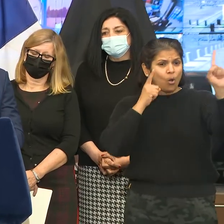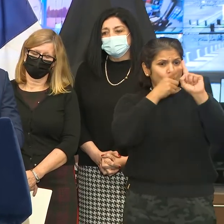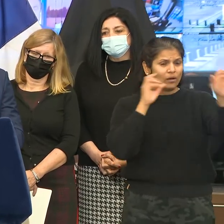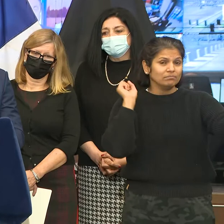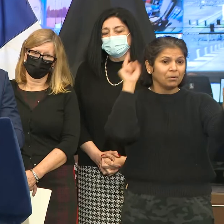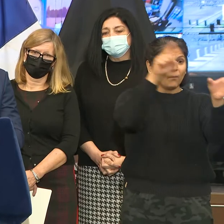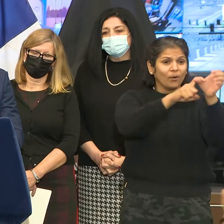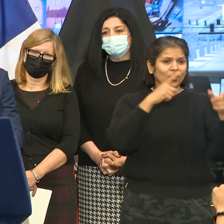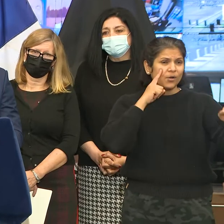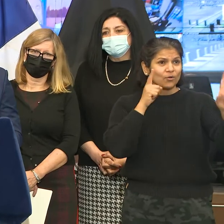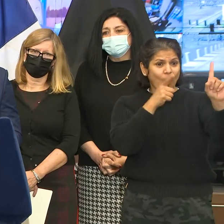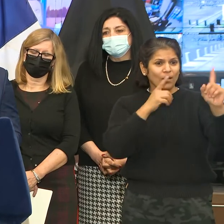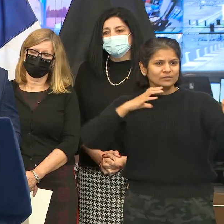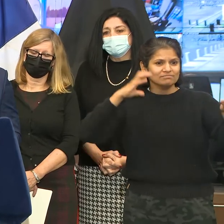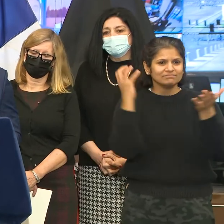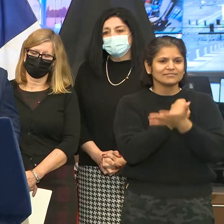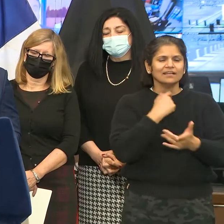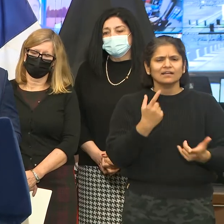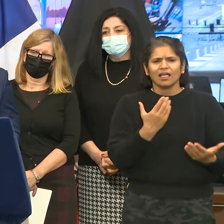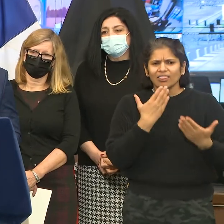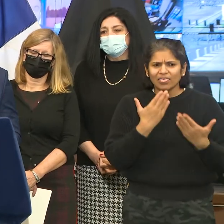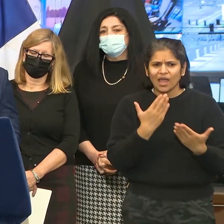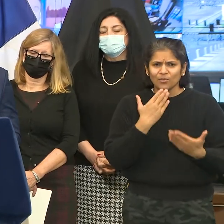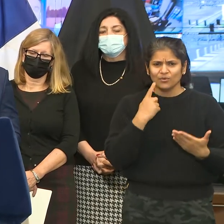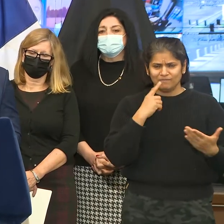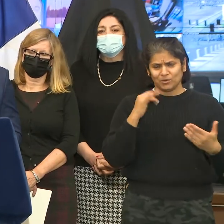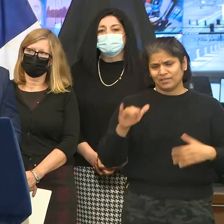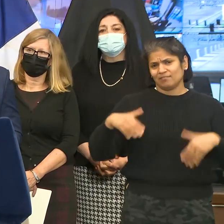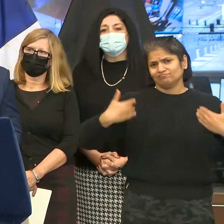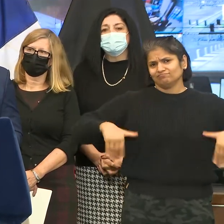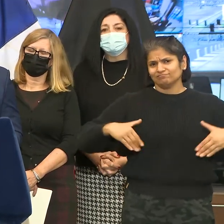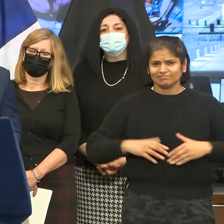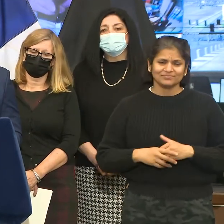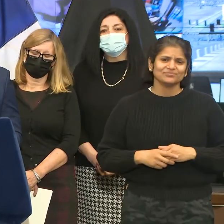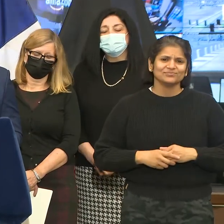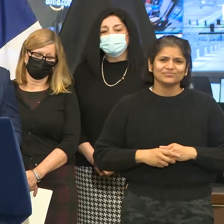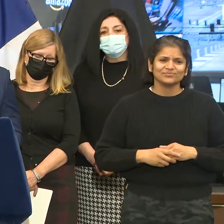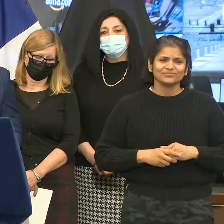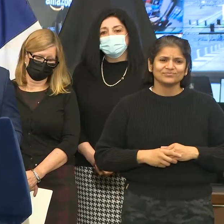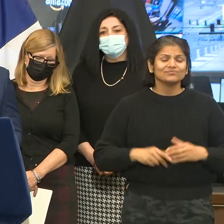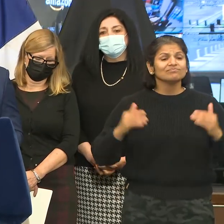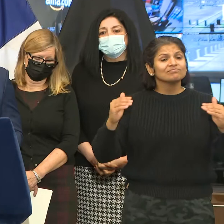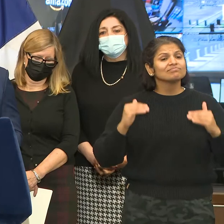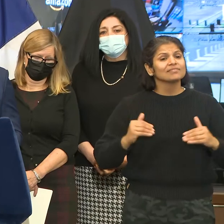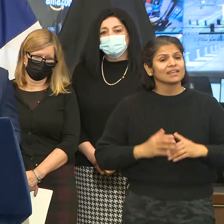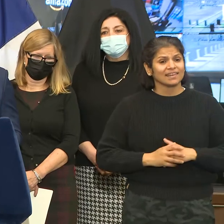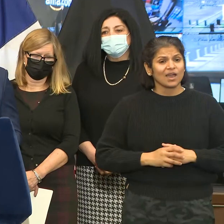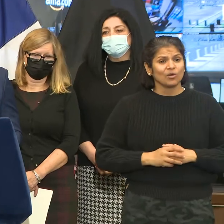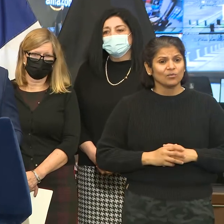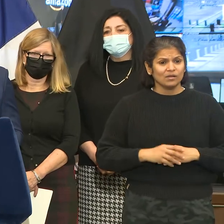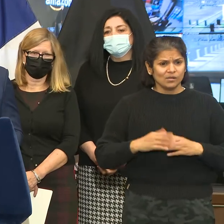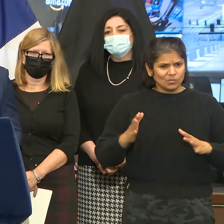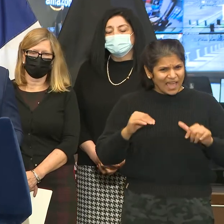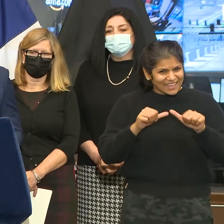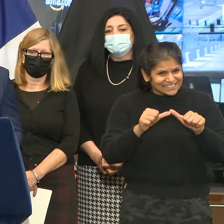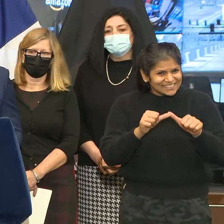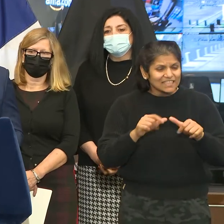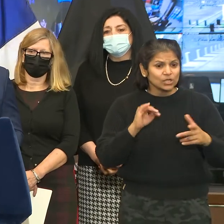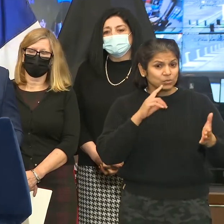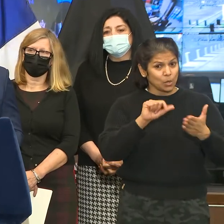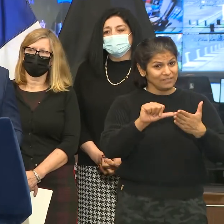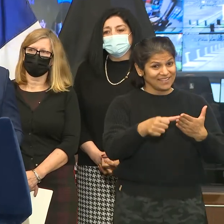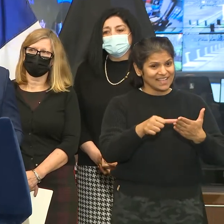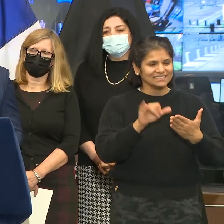you for that. Also want to say what I have continued to say throughout the campaign. Public